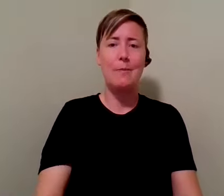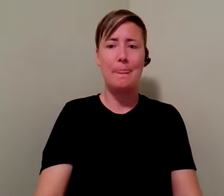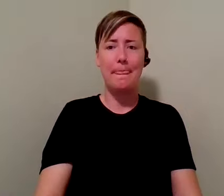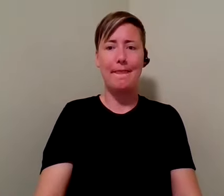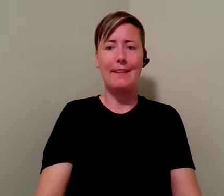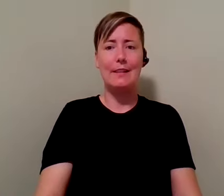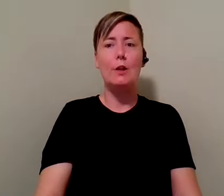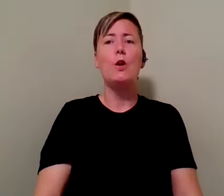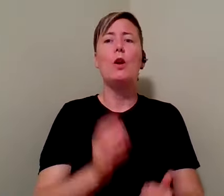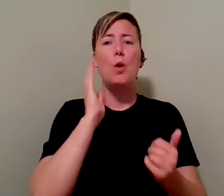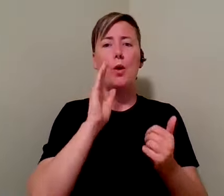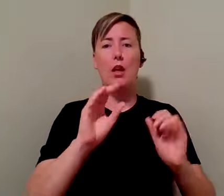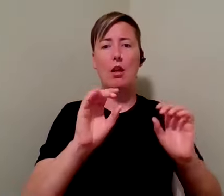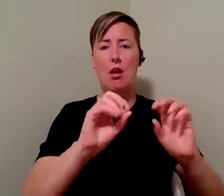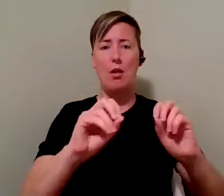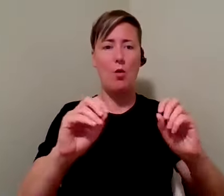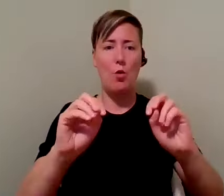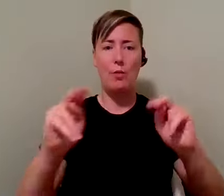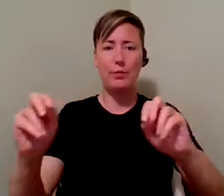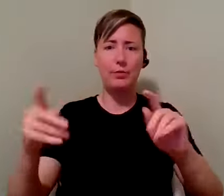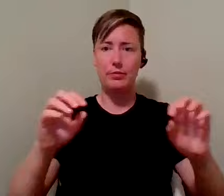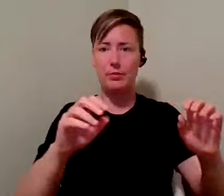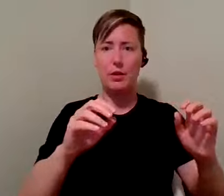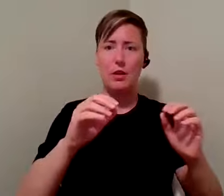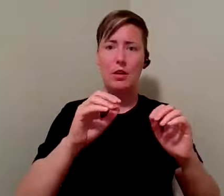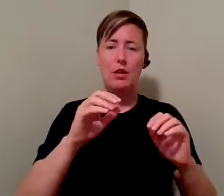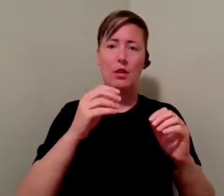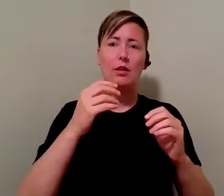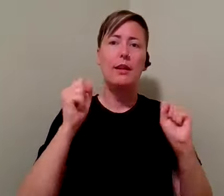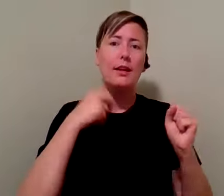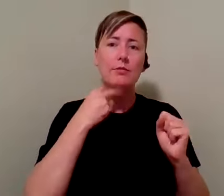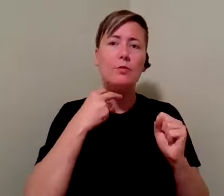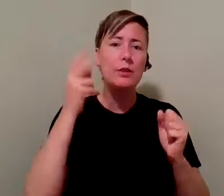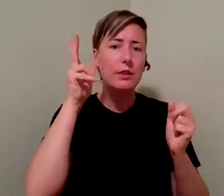everyone, let's see. Let me stick to the script.